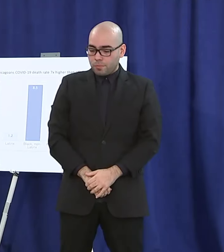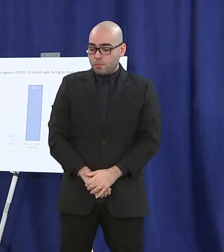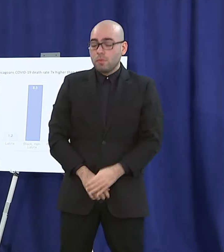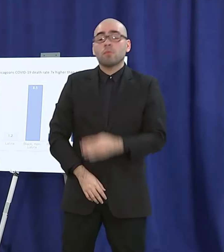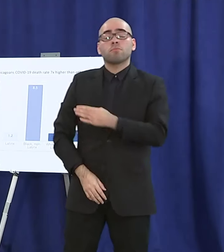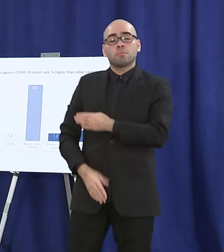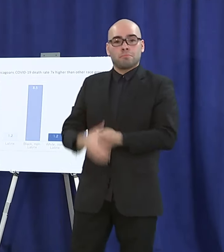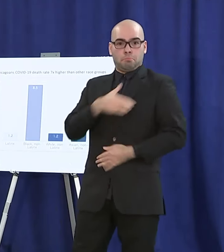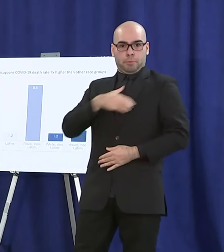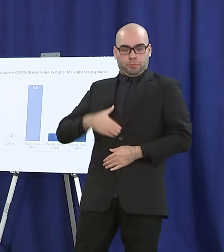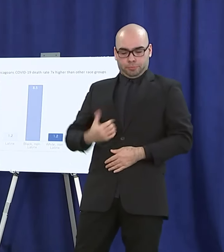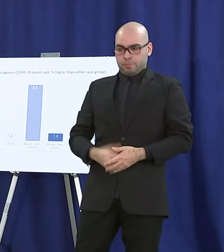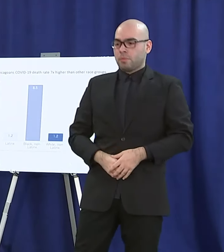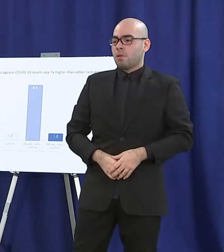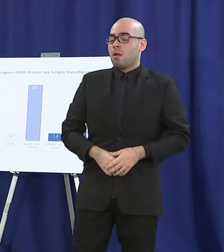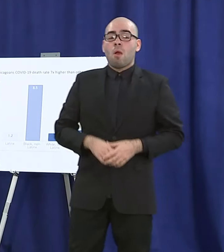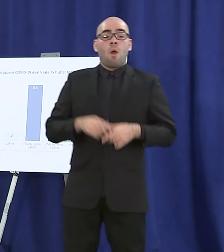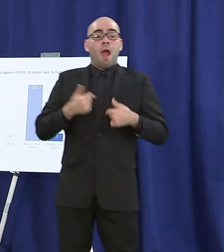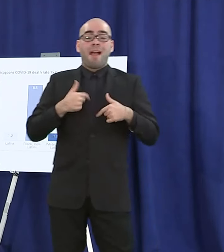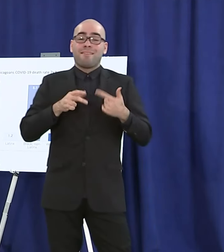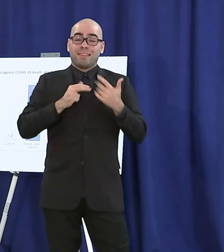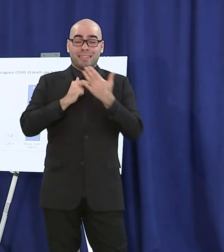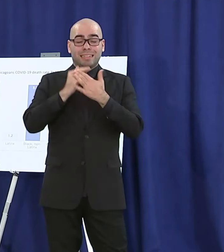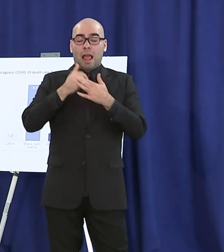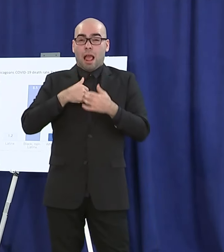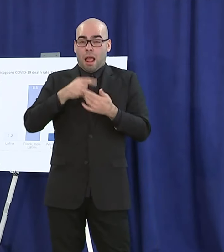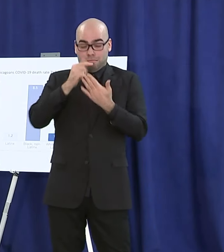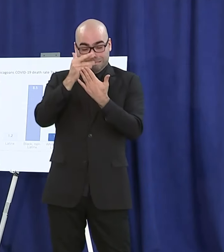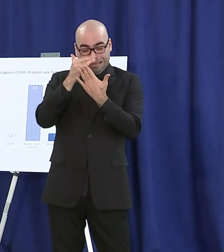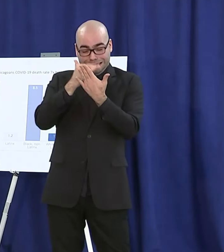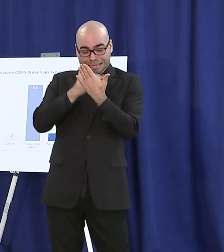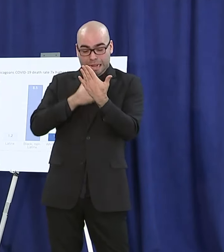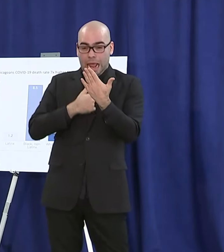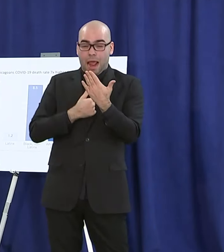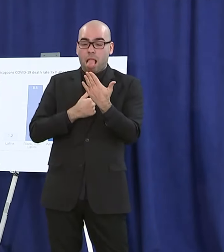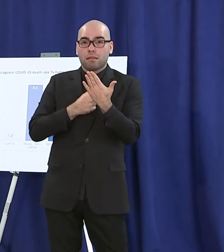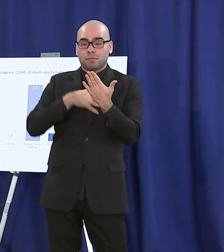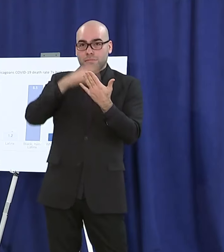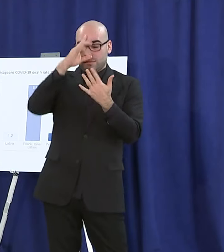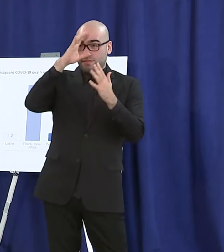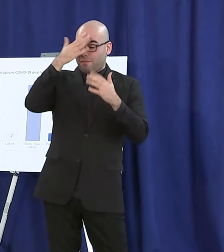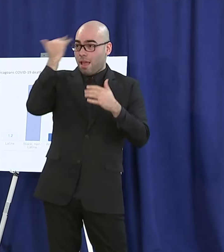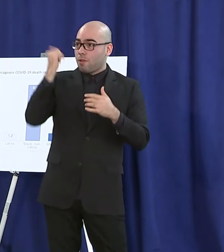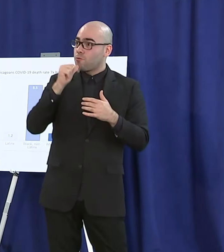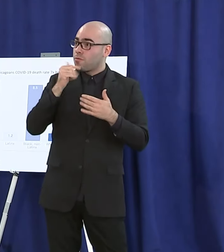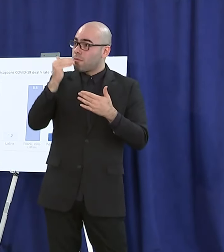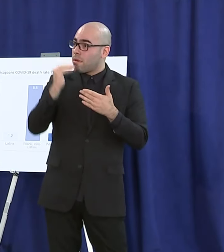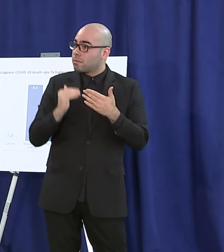I tore down the run of show in my haste, so let me see who's next.